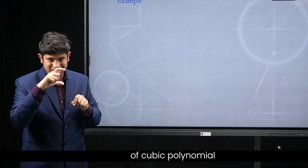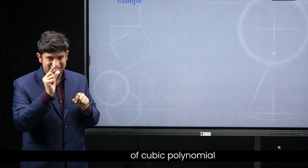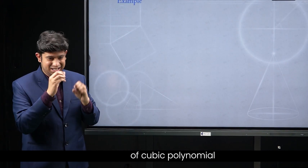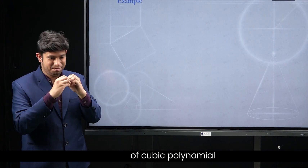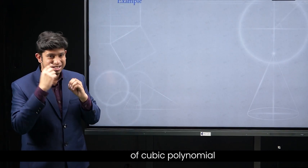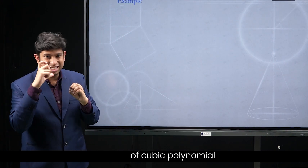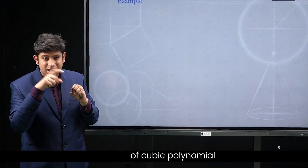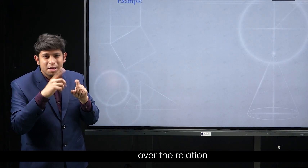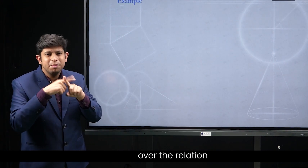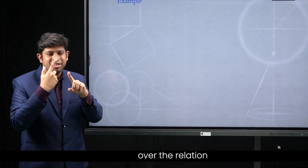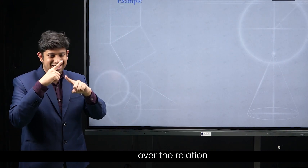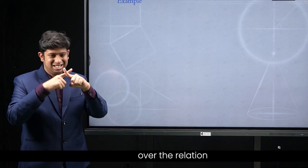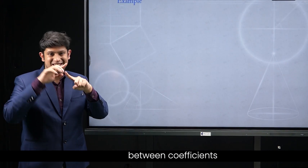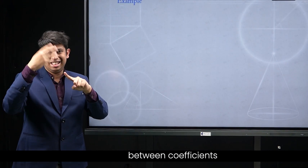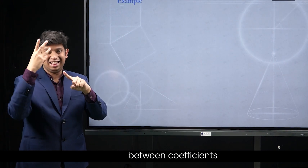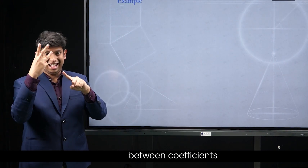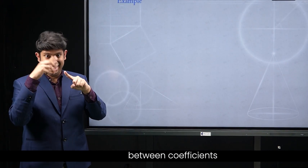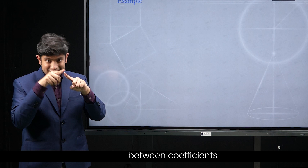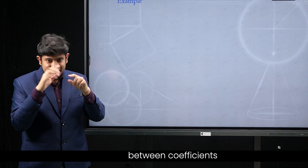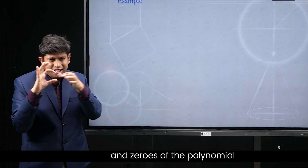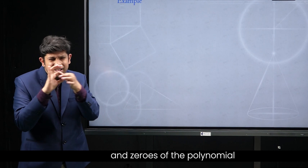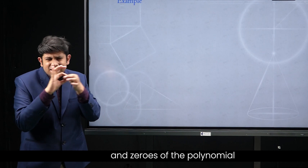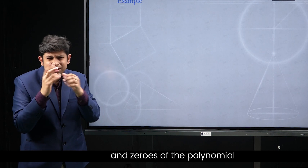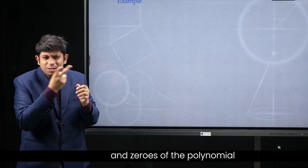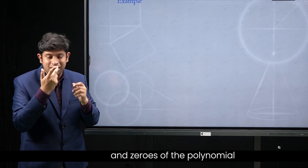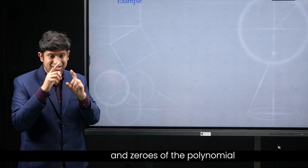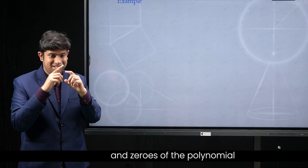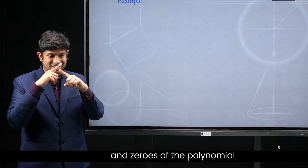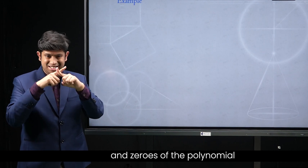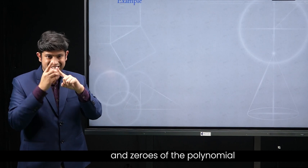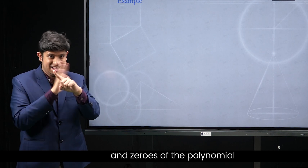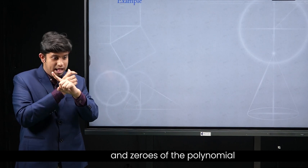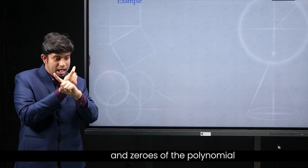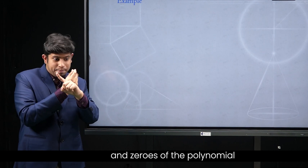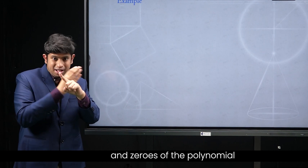cubic polynomial over the relation between coefficients and zeros of the polynomial.